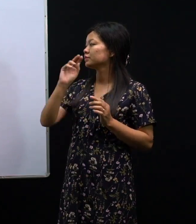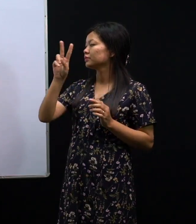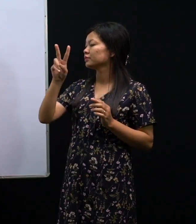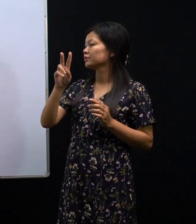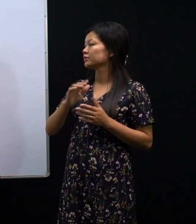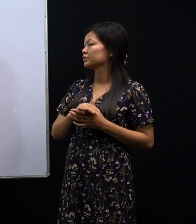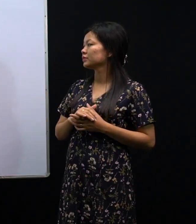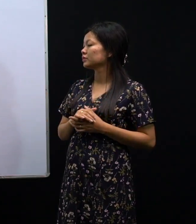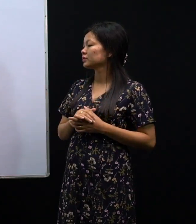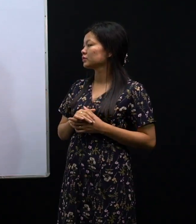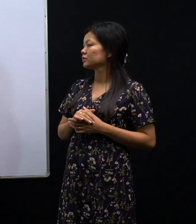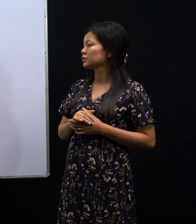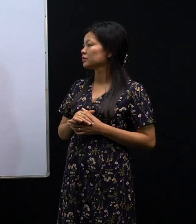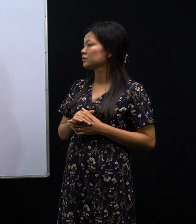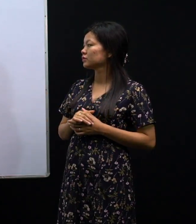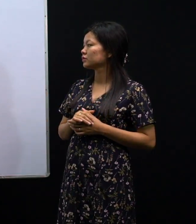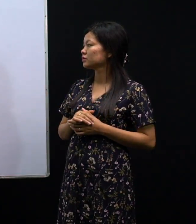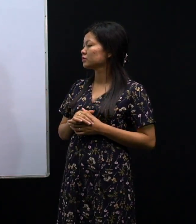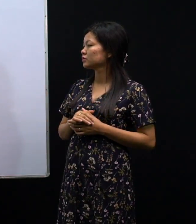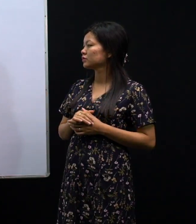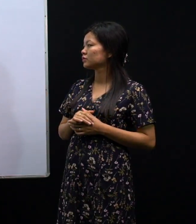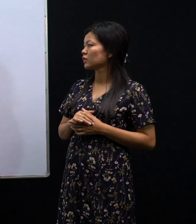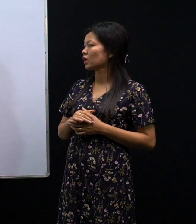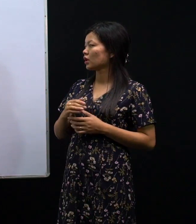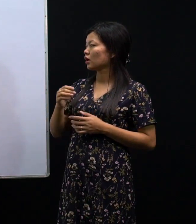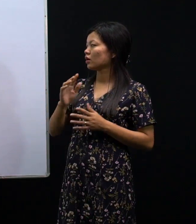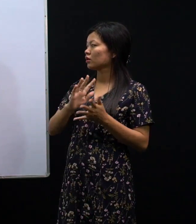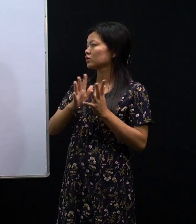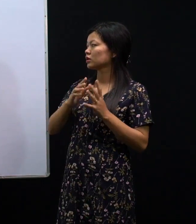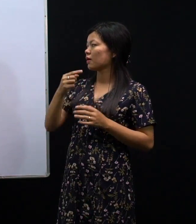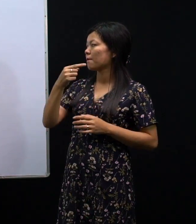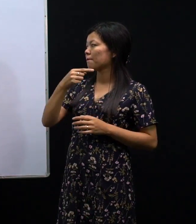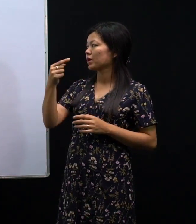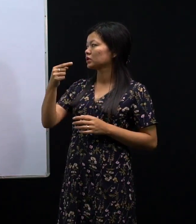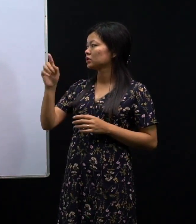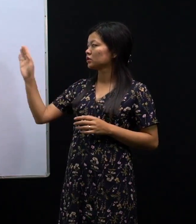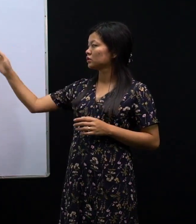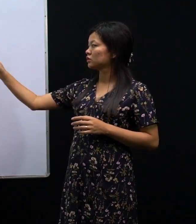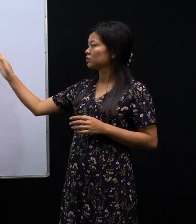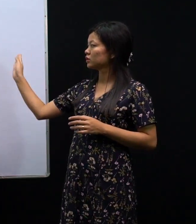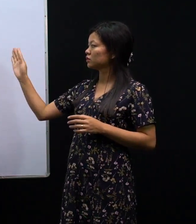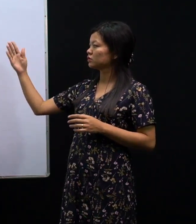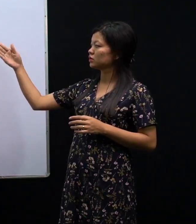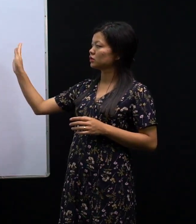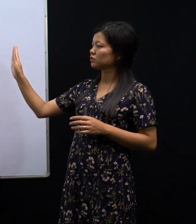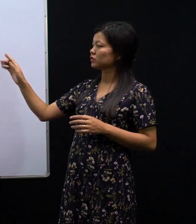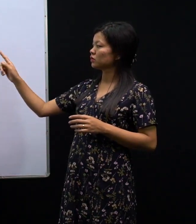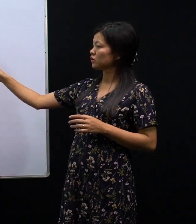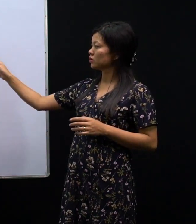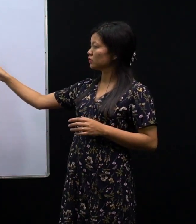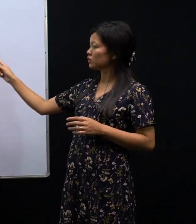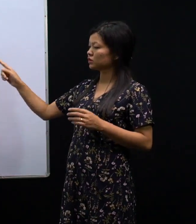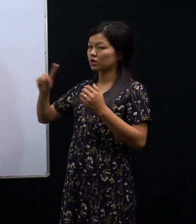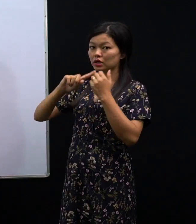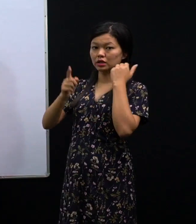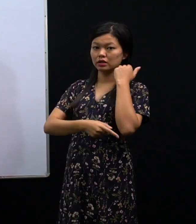correct? Understood? Now here minus, don't think this one, okay? You come back here, the formula taught us